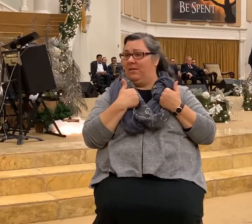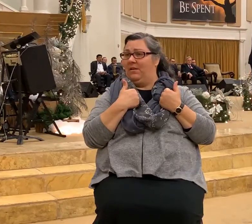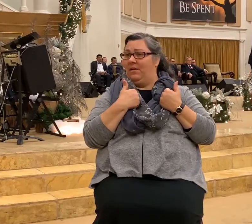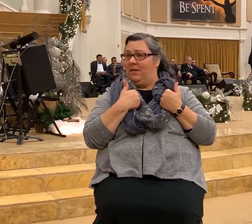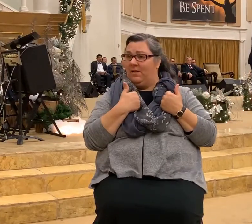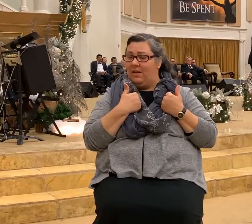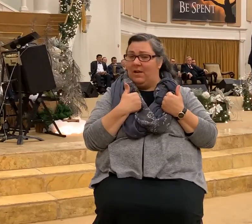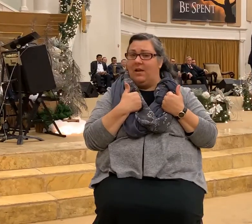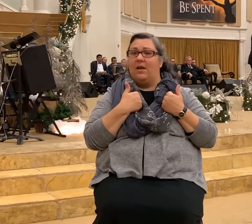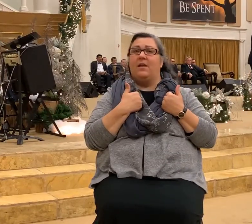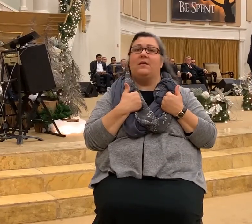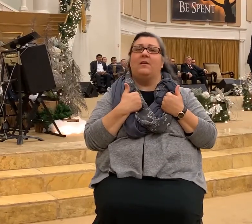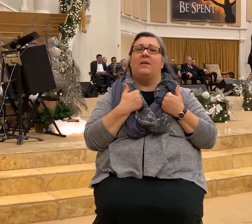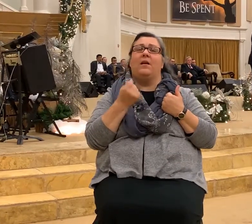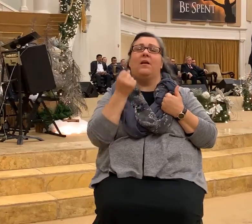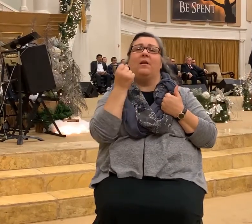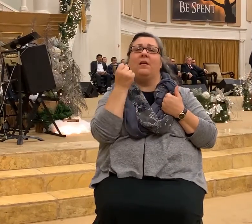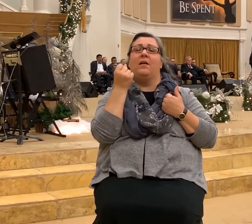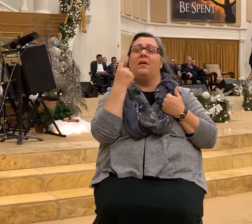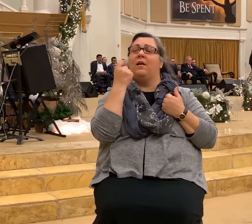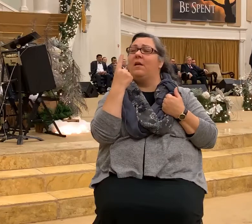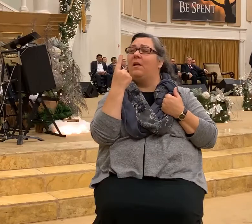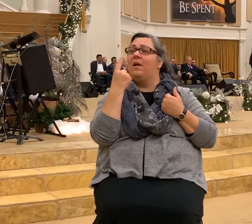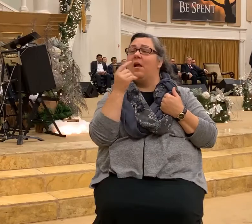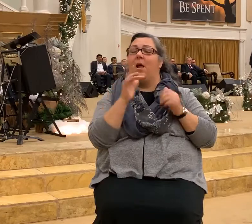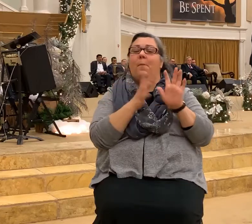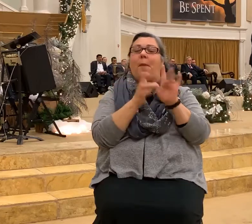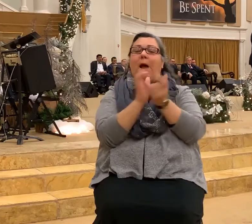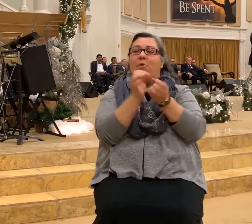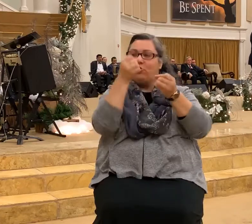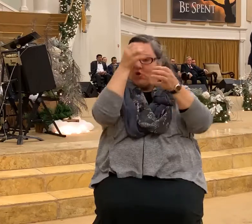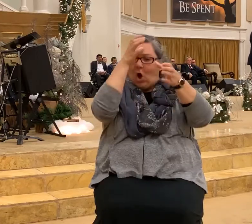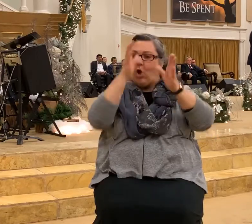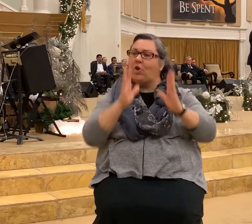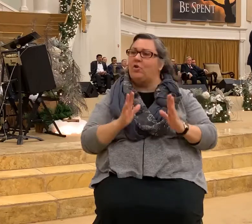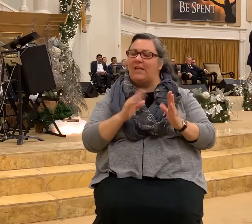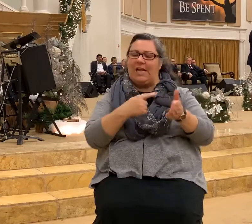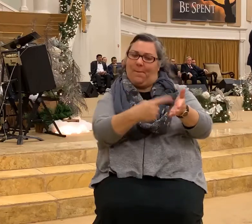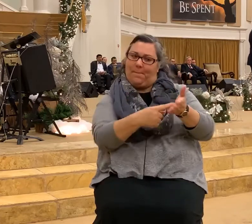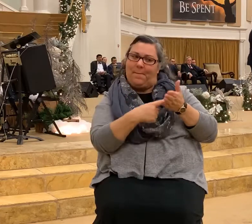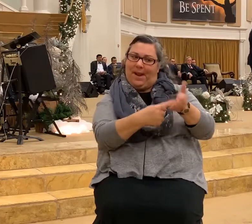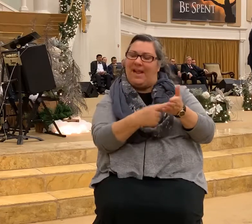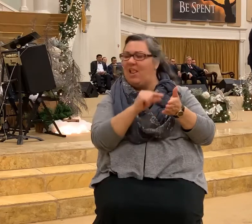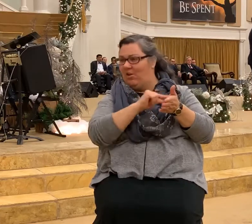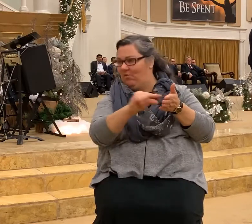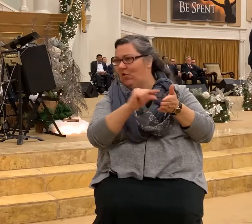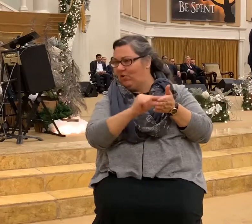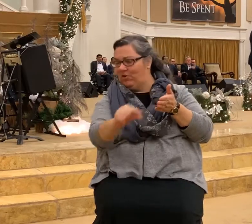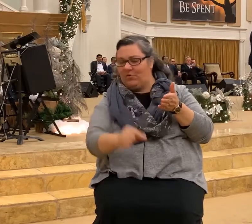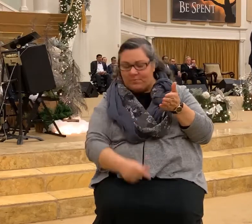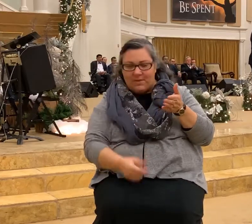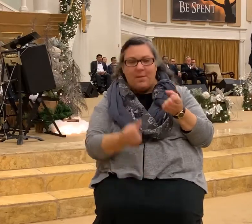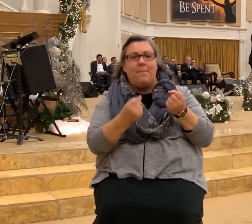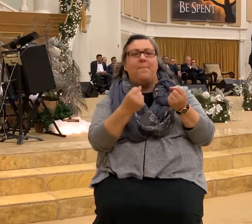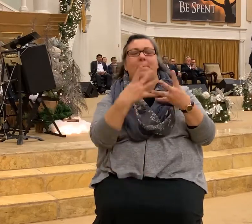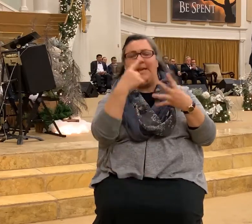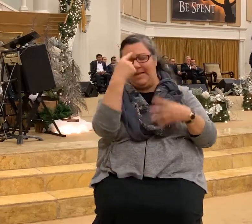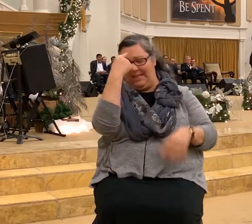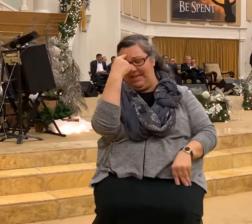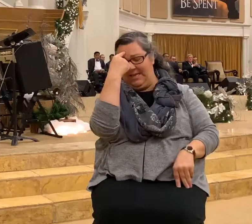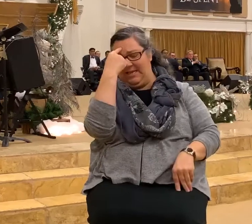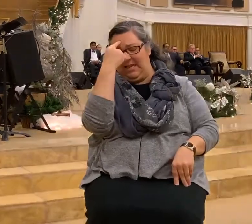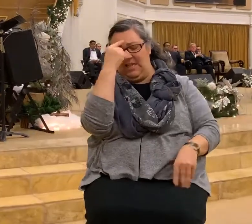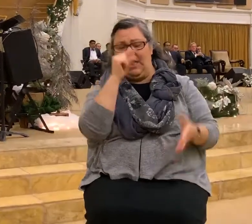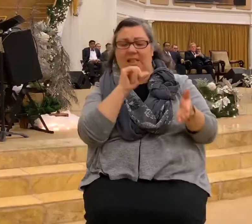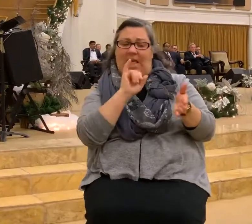And there is discussion by Bible scholars about this particular text. Many seem to think that